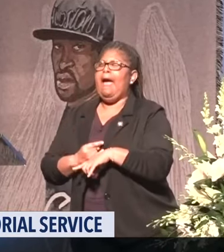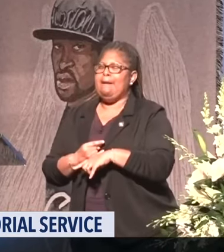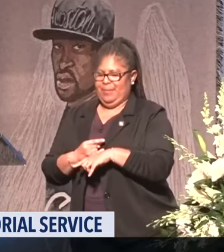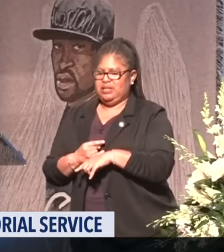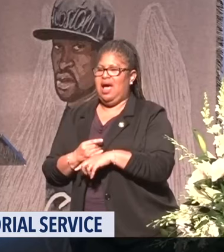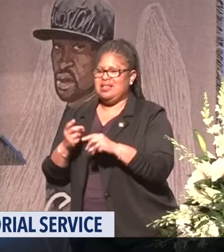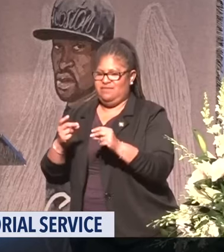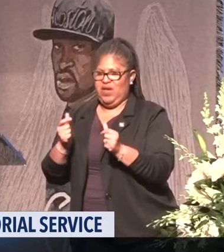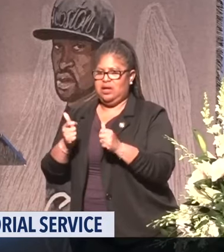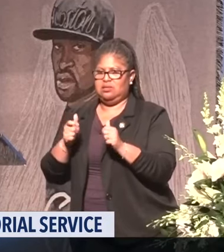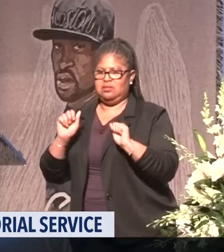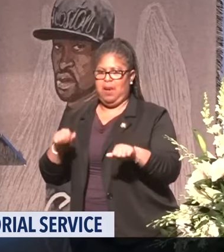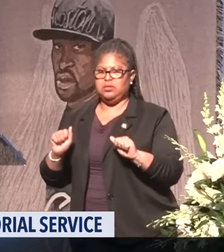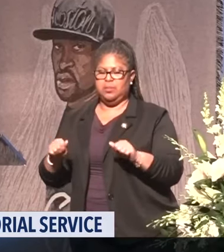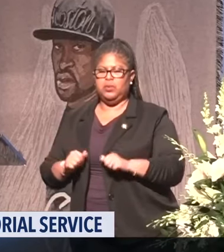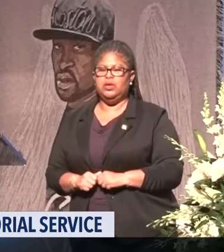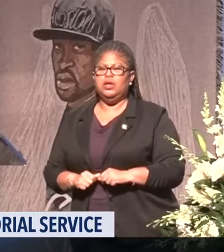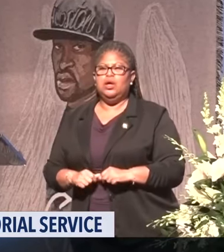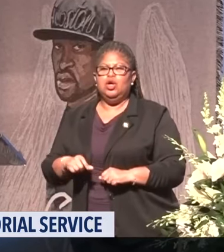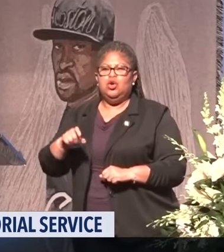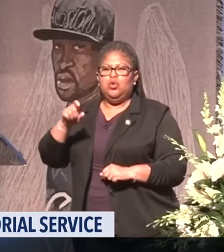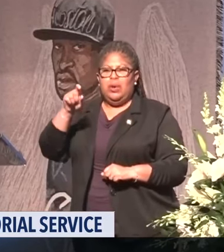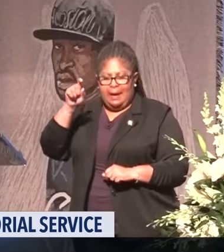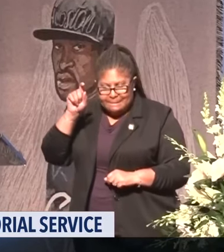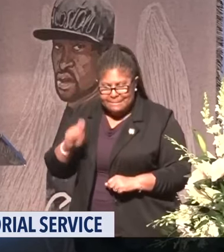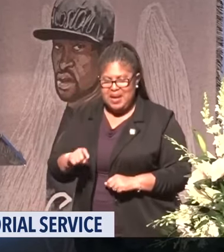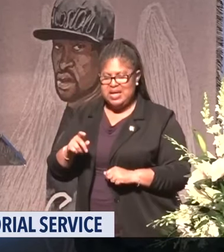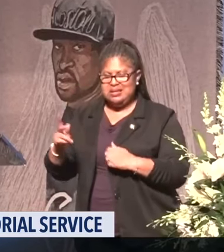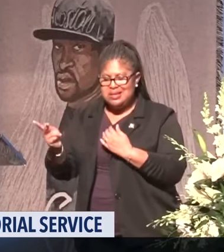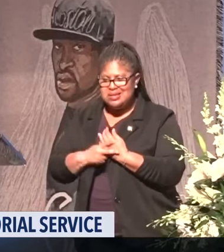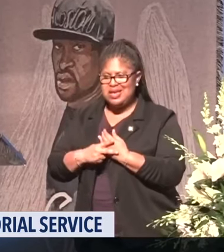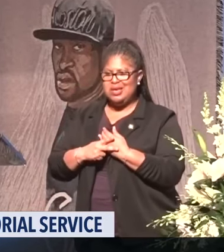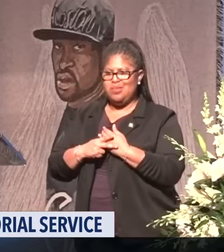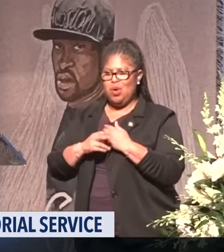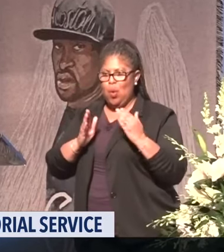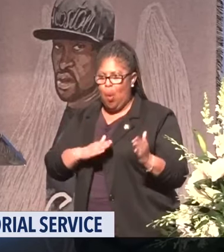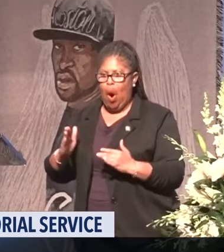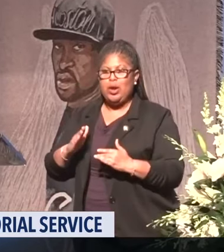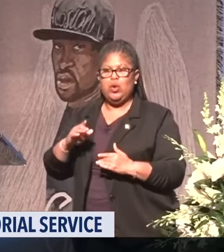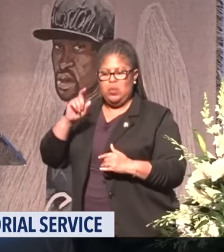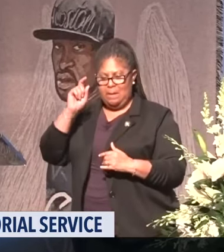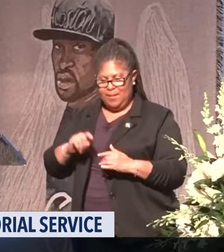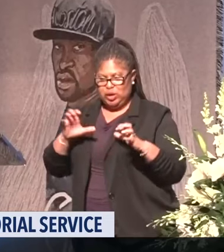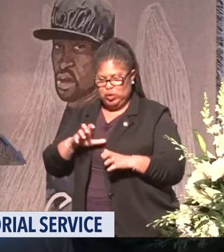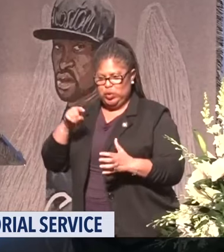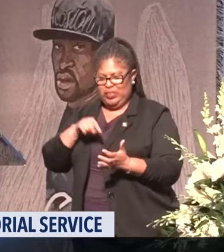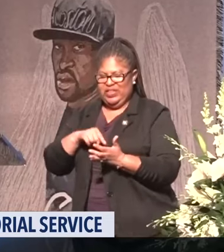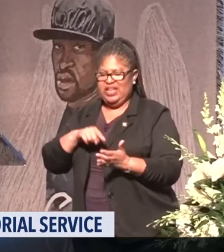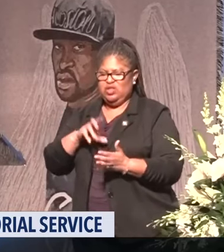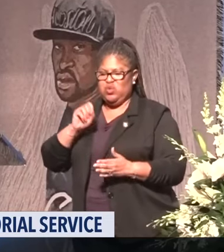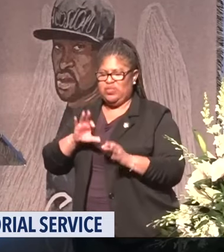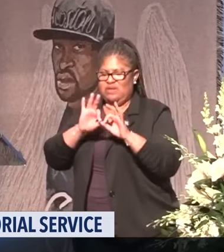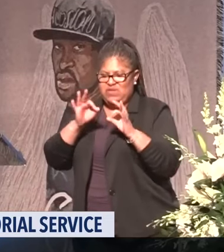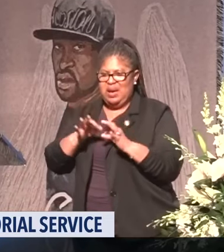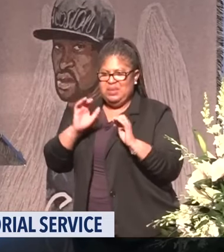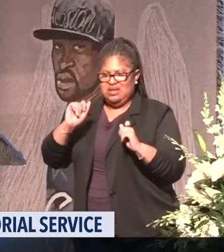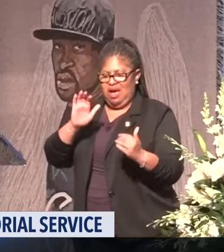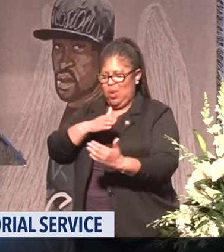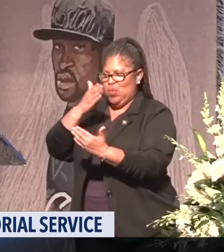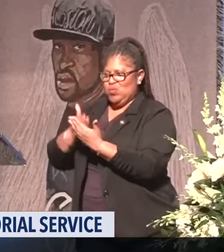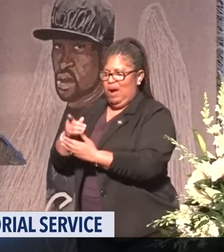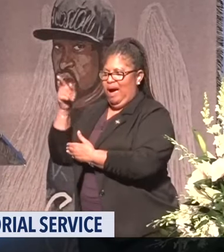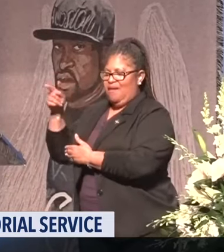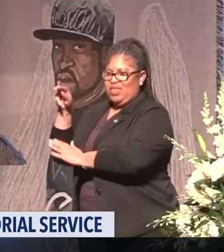expeditiously as possible. We must maintain order. We must get this done so that the family can get to the